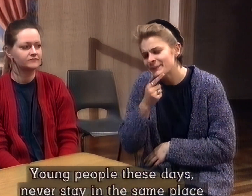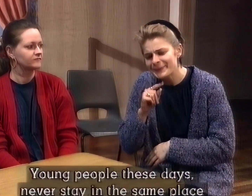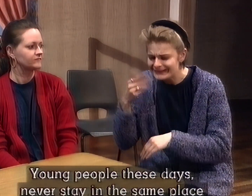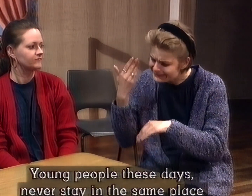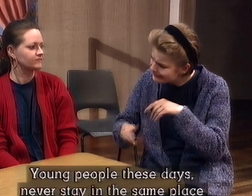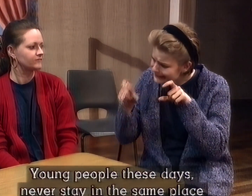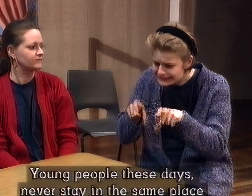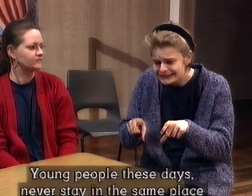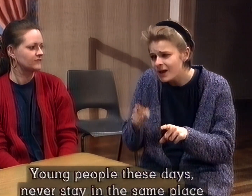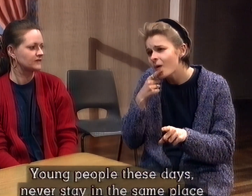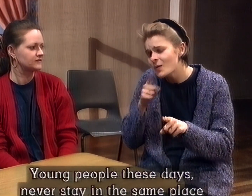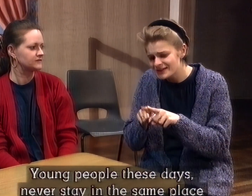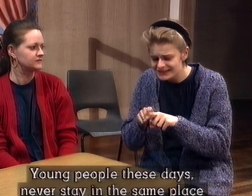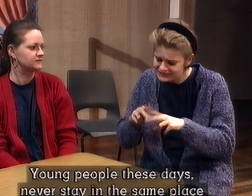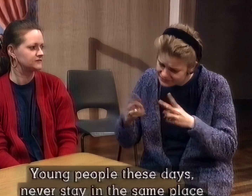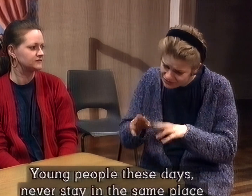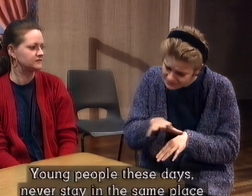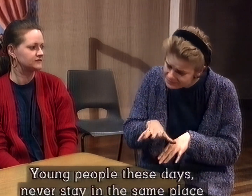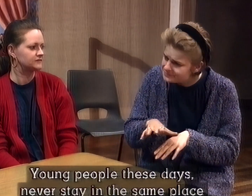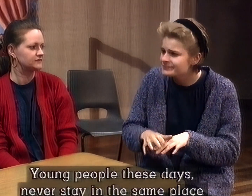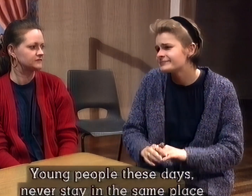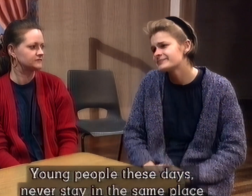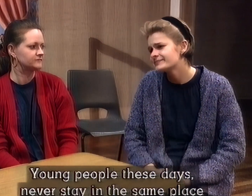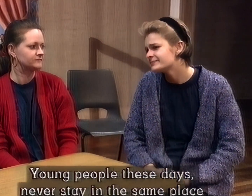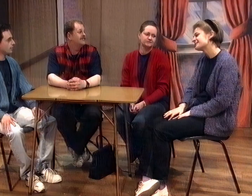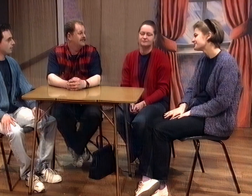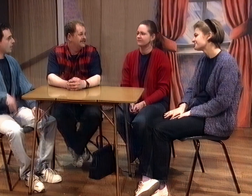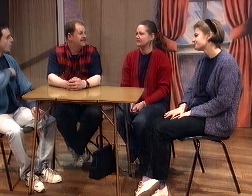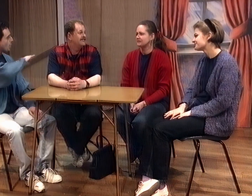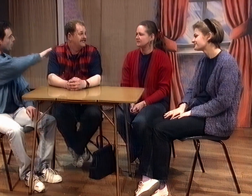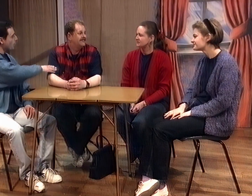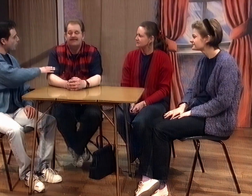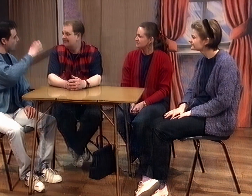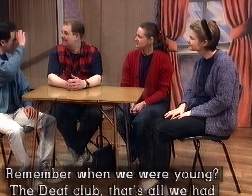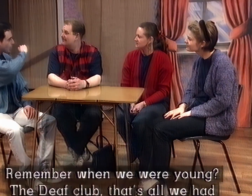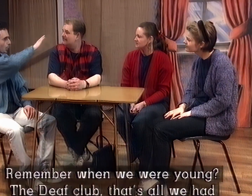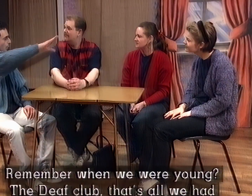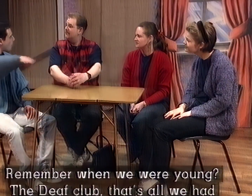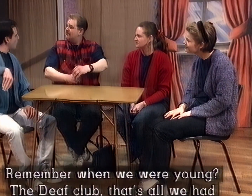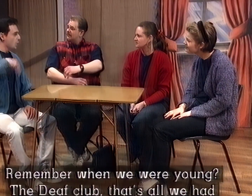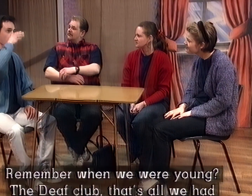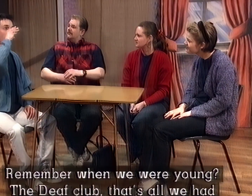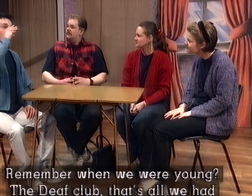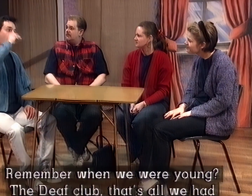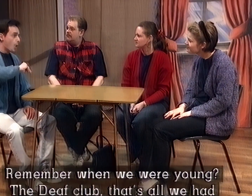Young people these days, they never stay in the same place. They're always off doing things. Do you remember when we were